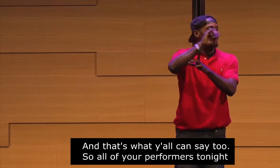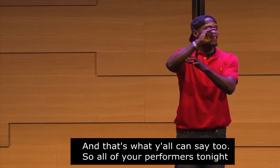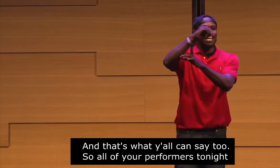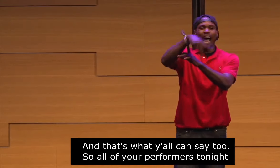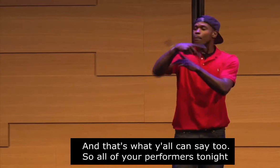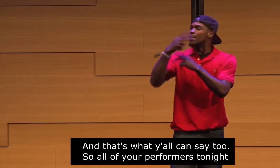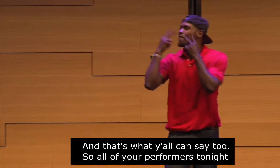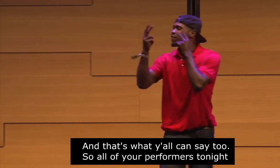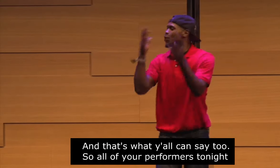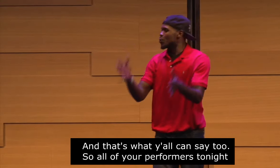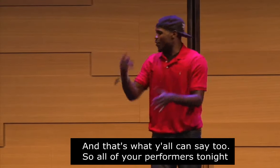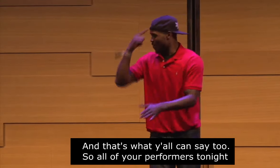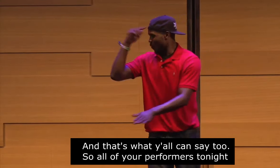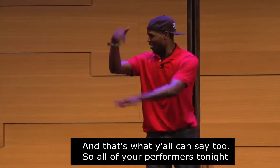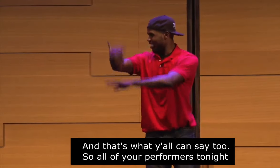tonight,